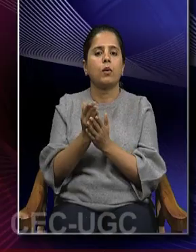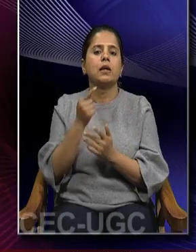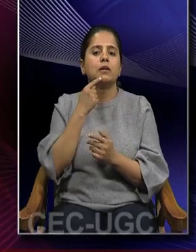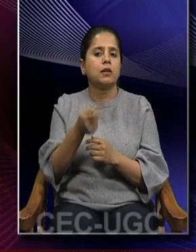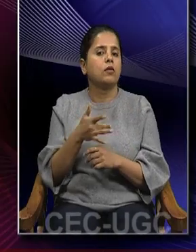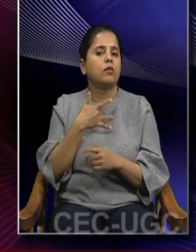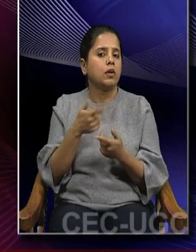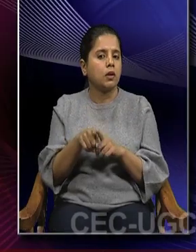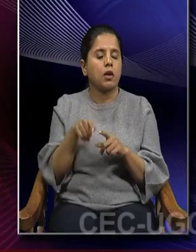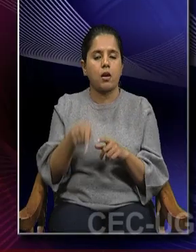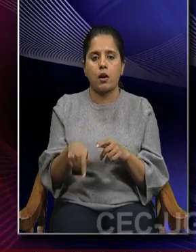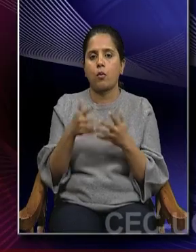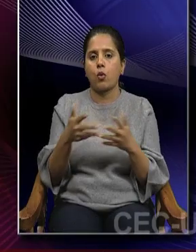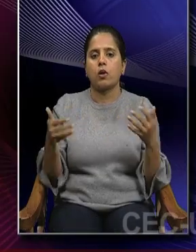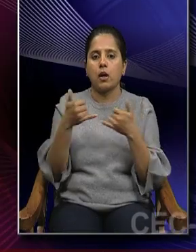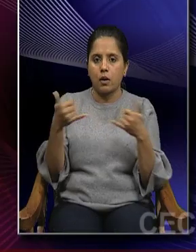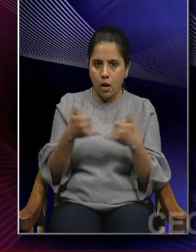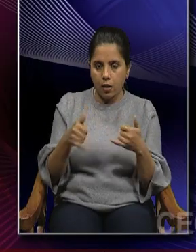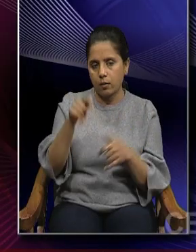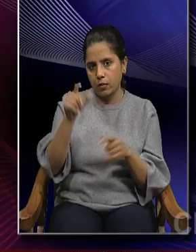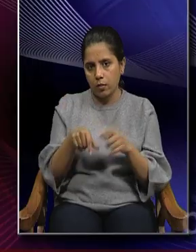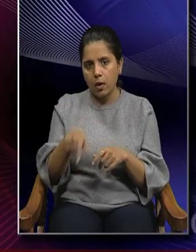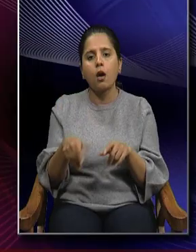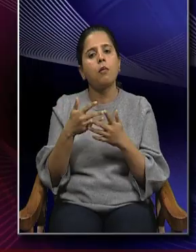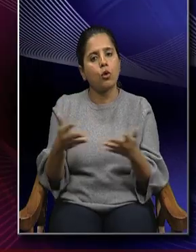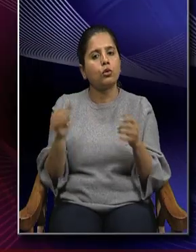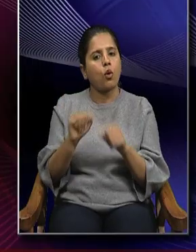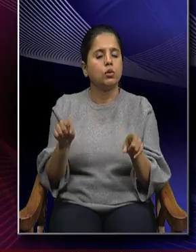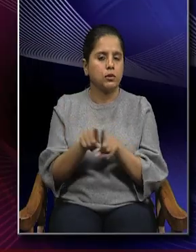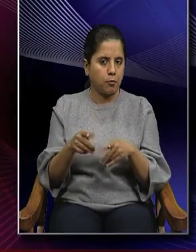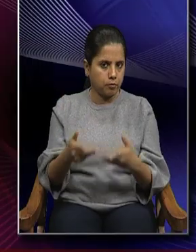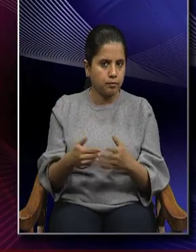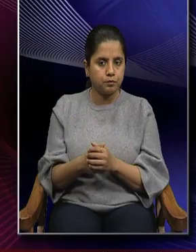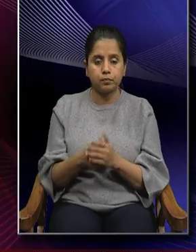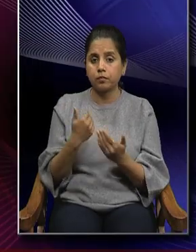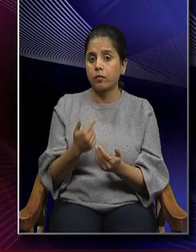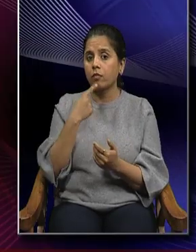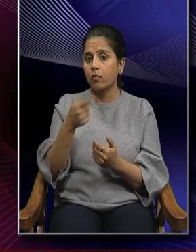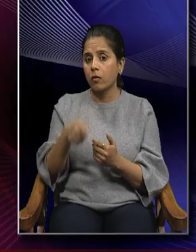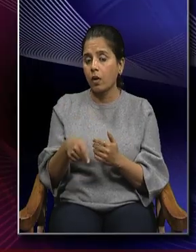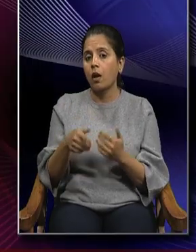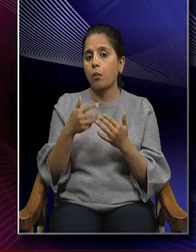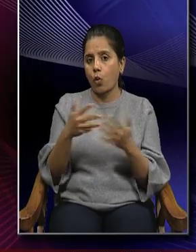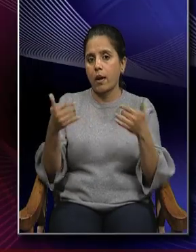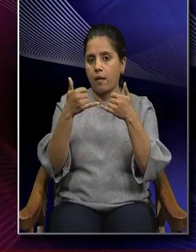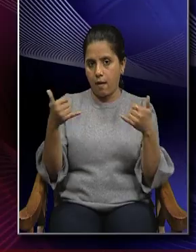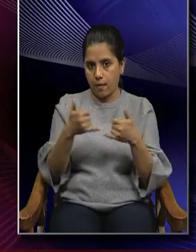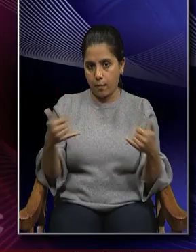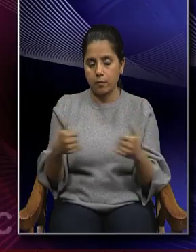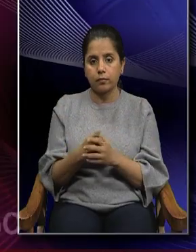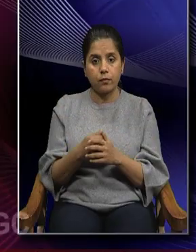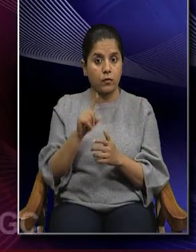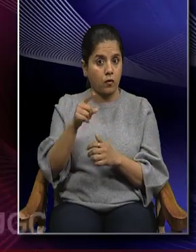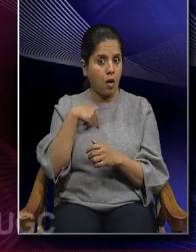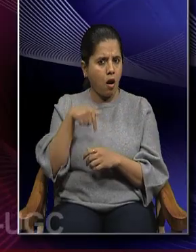is product lines and individual products also. Now, coming to product line, once I